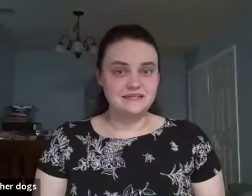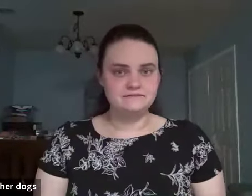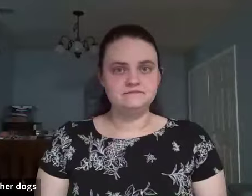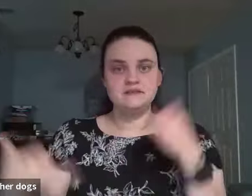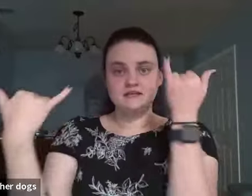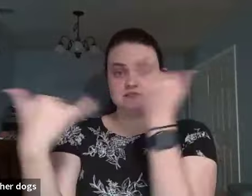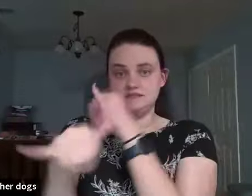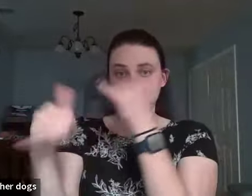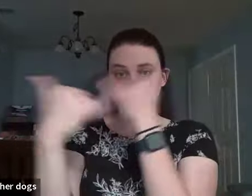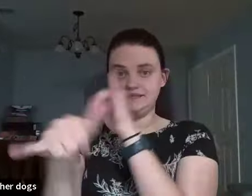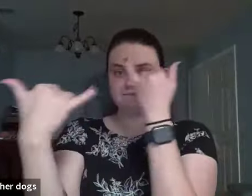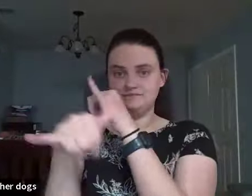silly, silly,